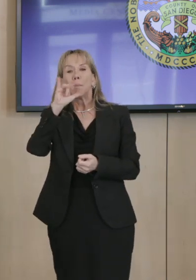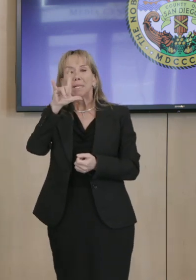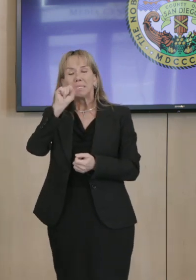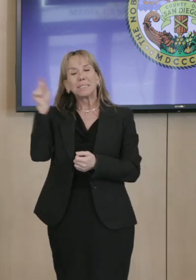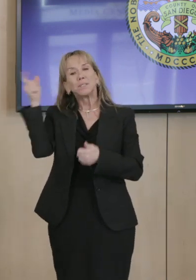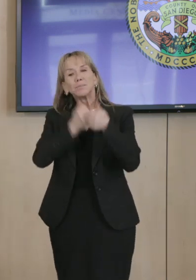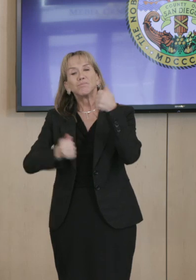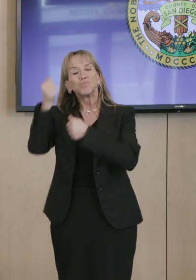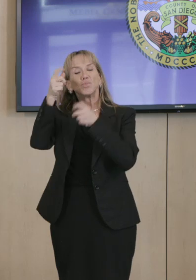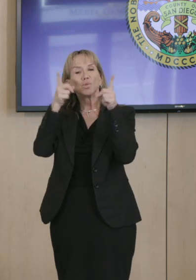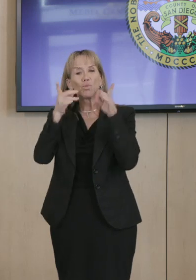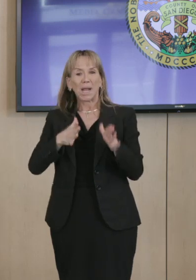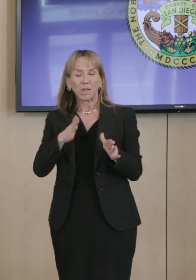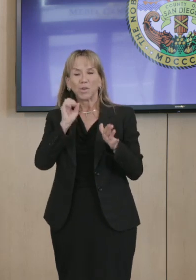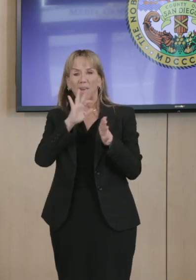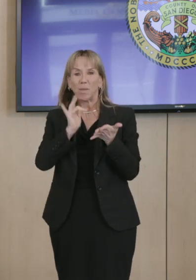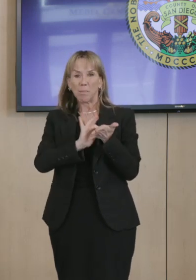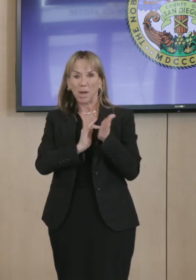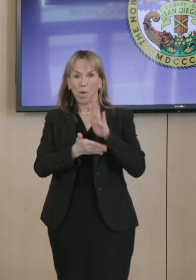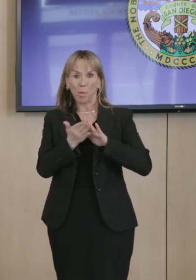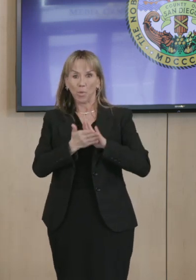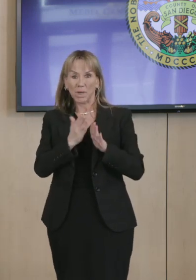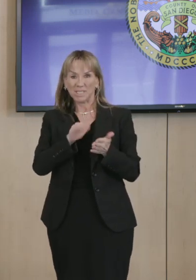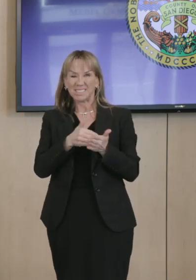that question.